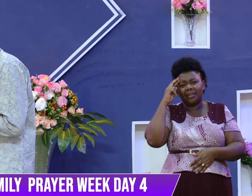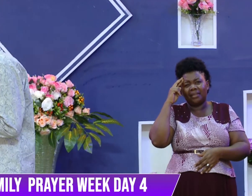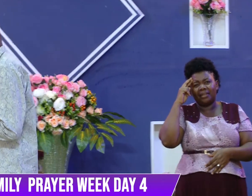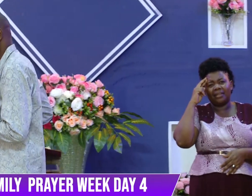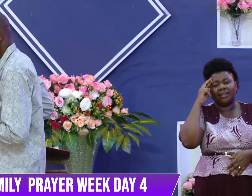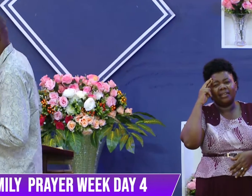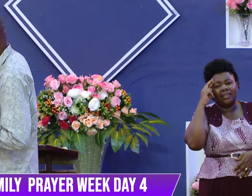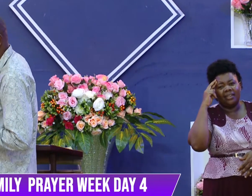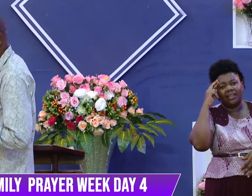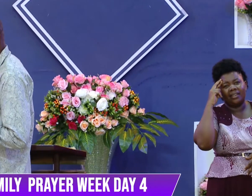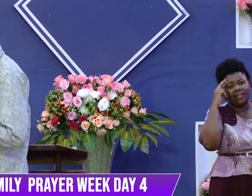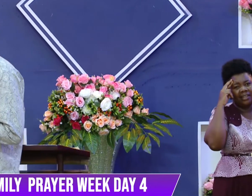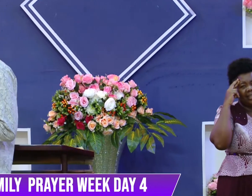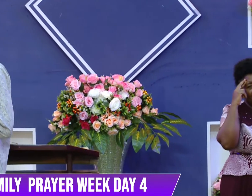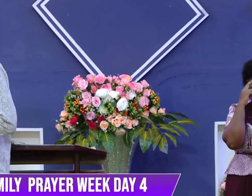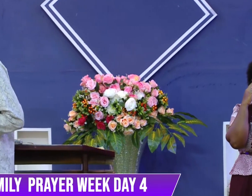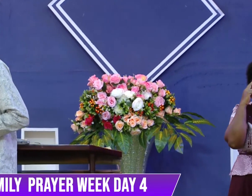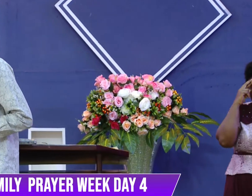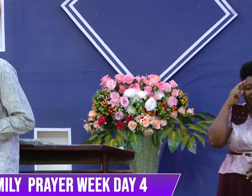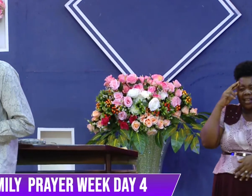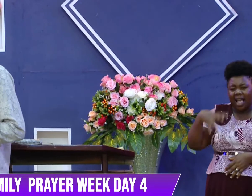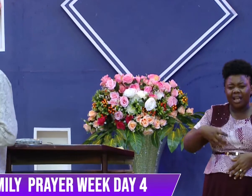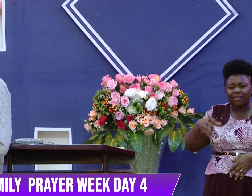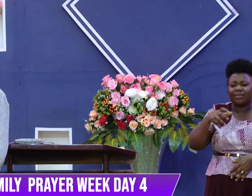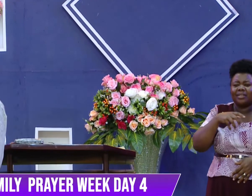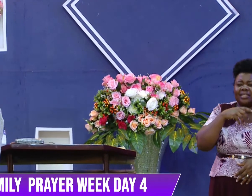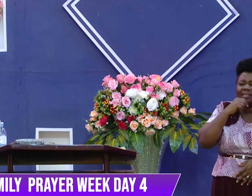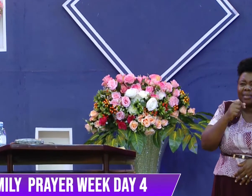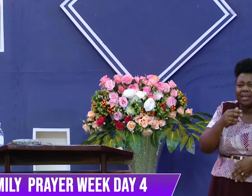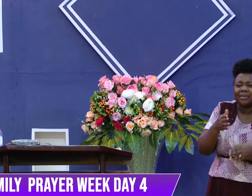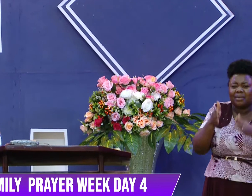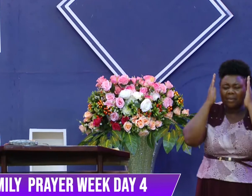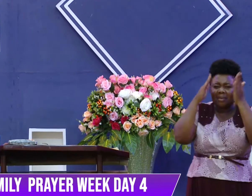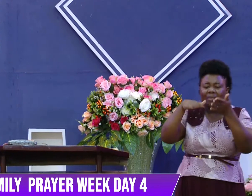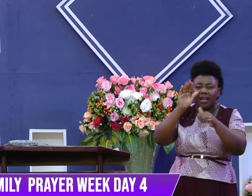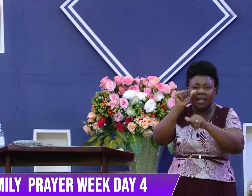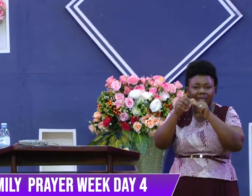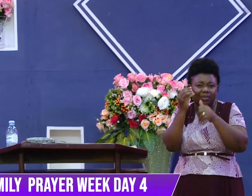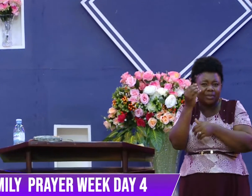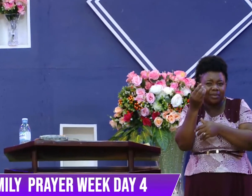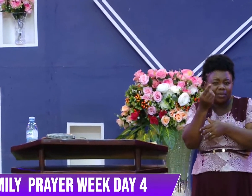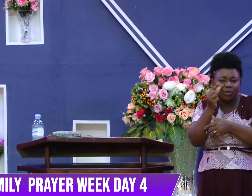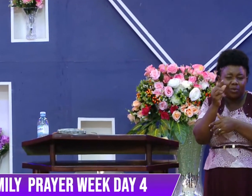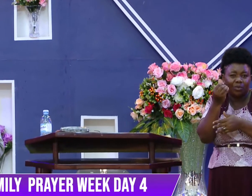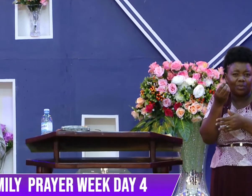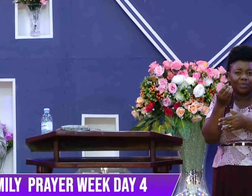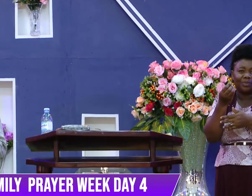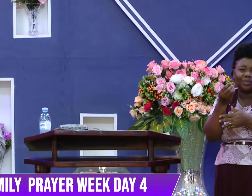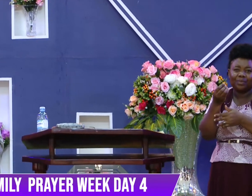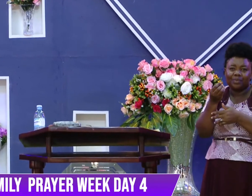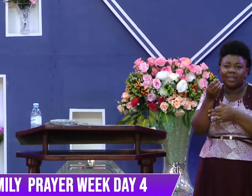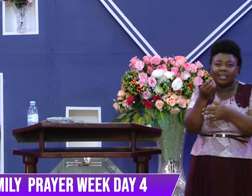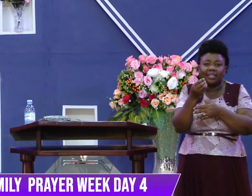Do you know that rich people are mindful of this small